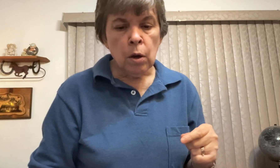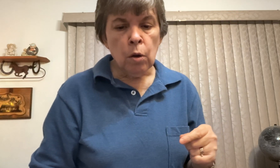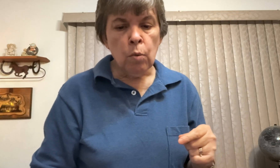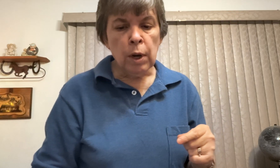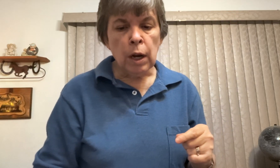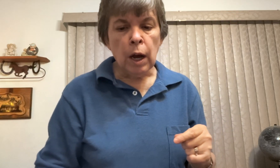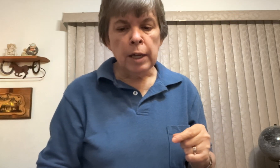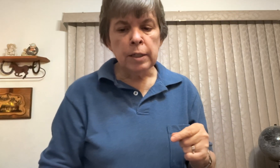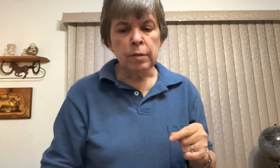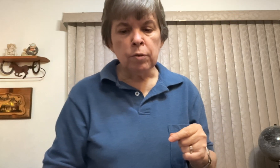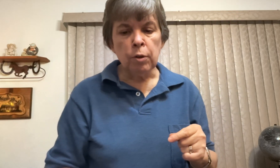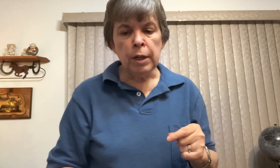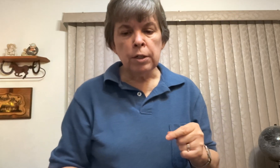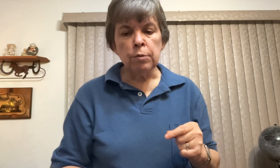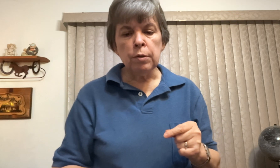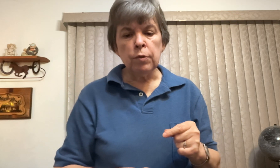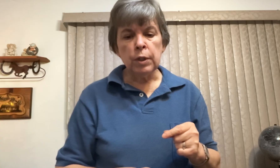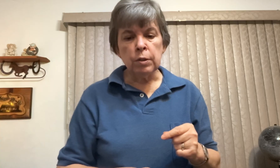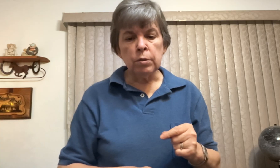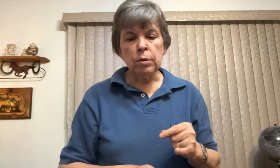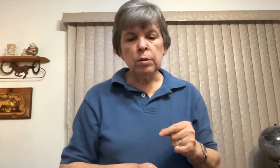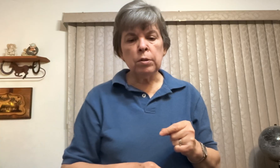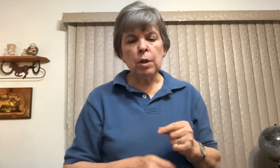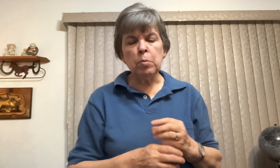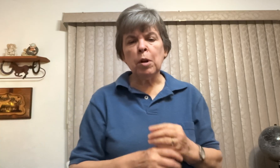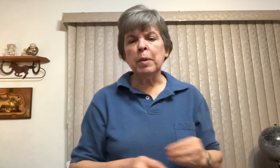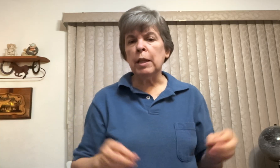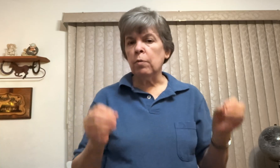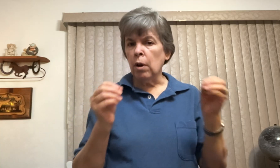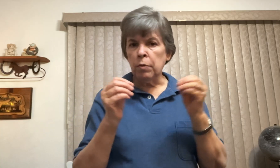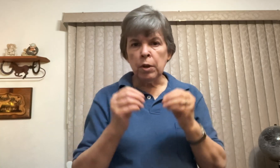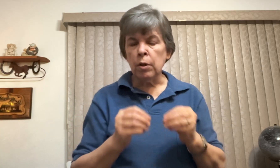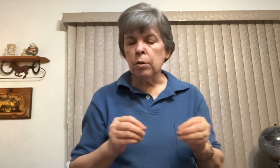Oh, what heights of grace revealed. So I'll probably leave off the O,